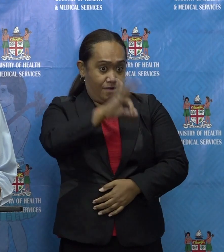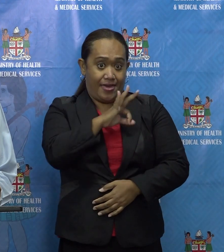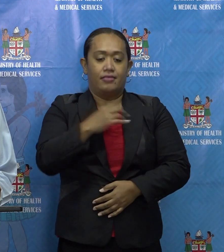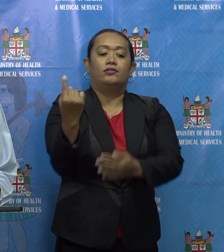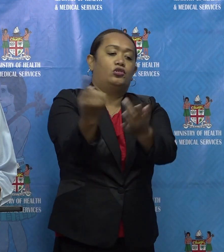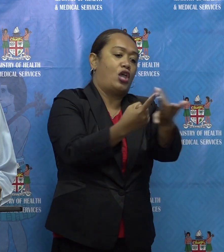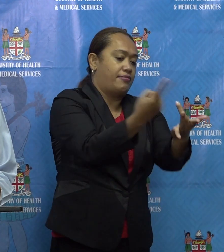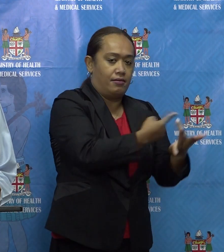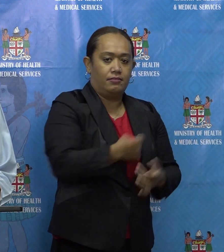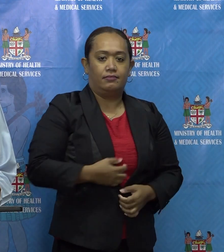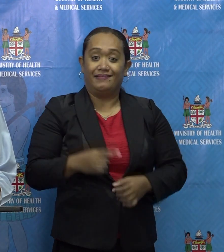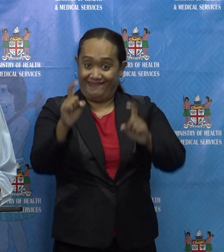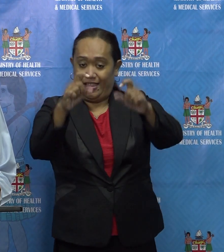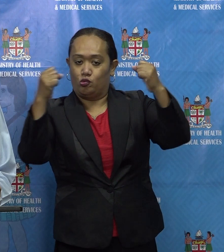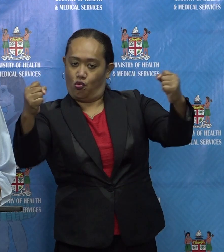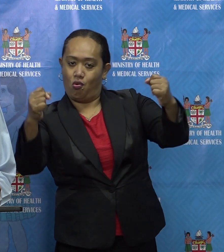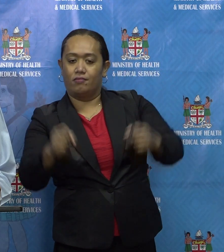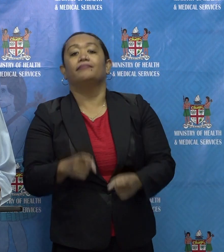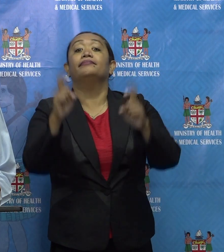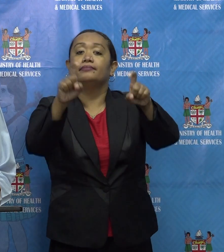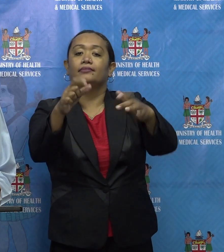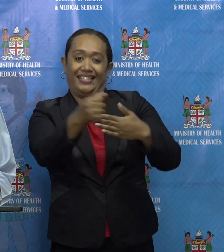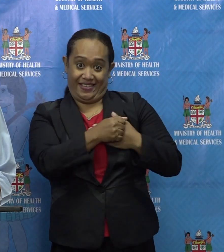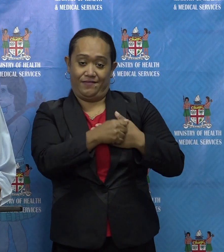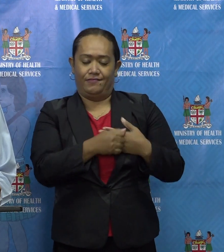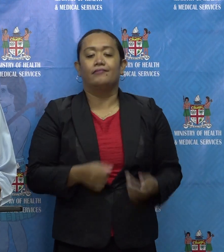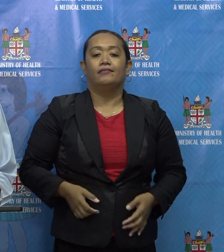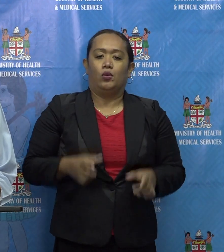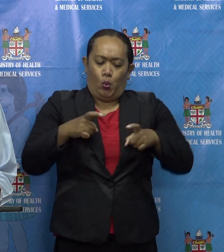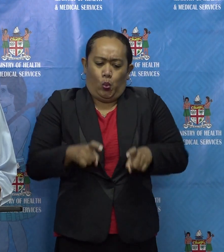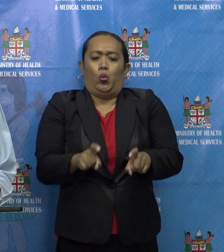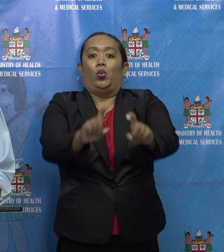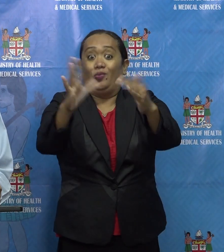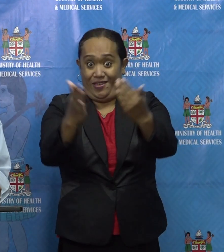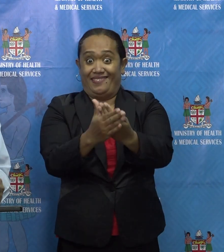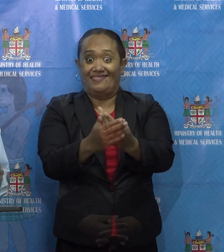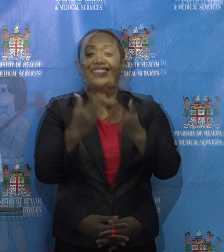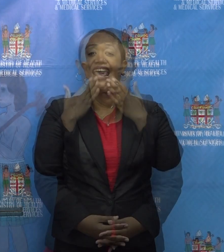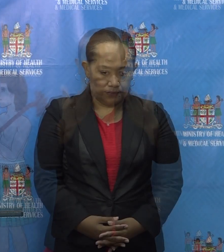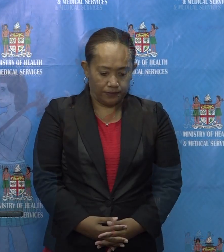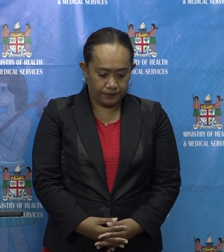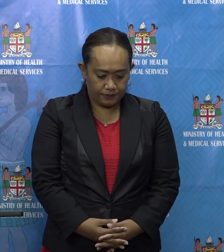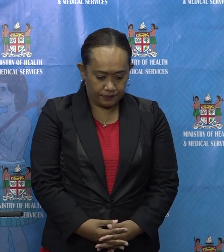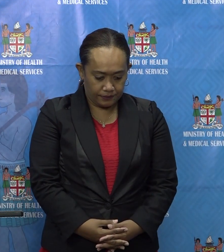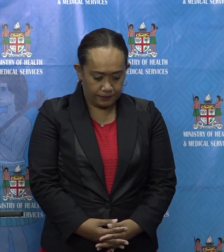other. Stay strong, stay safe, and let's stay the course together. Thank you.